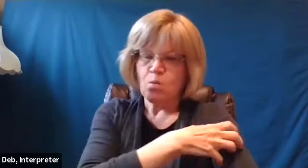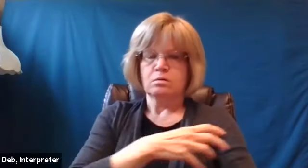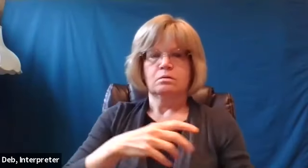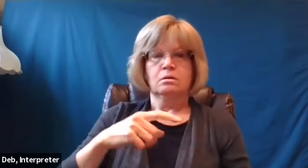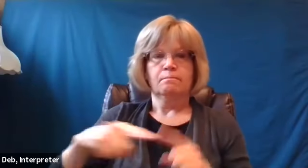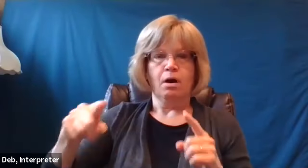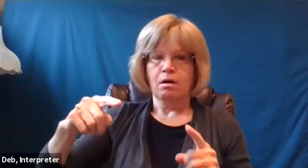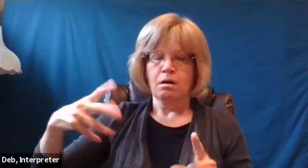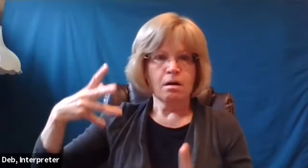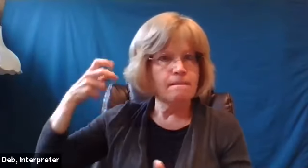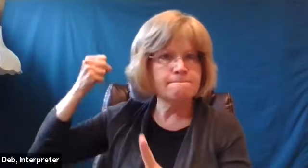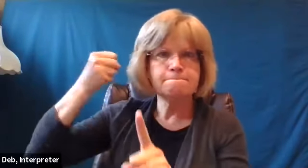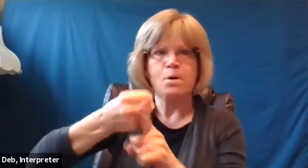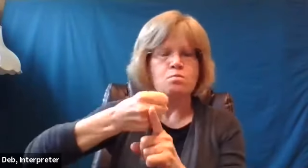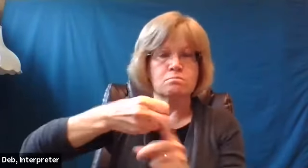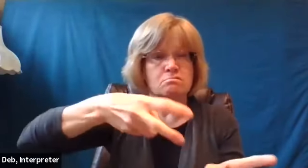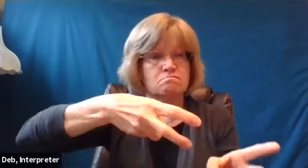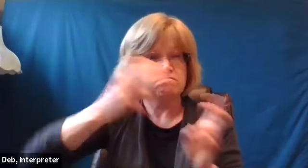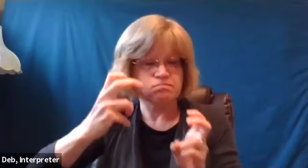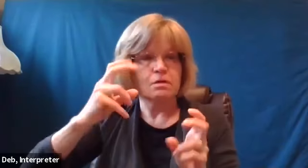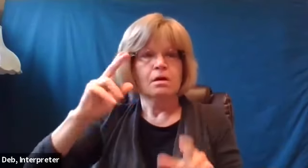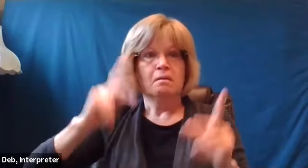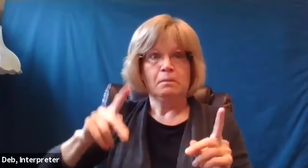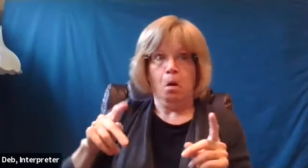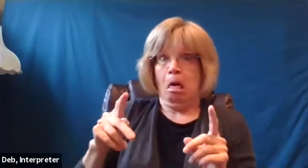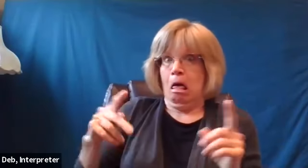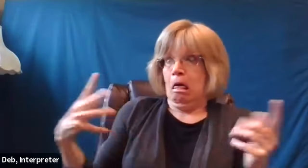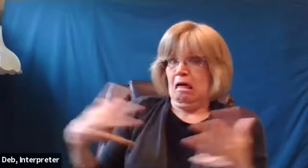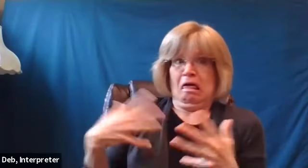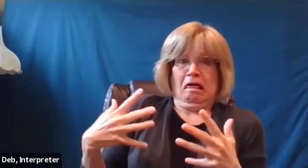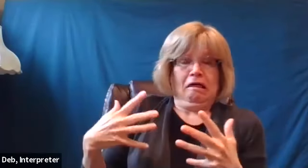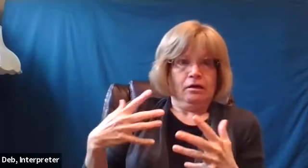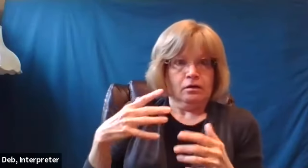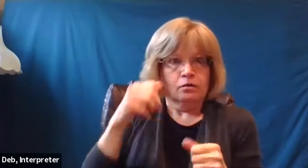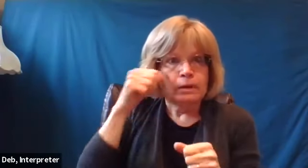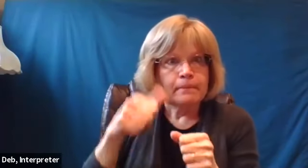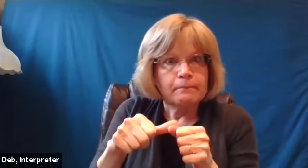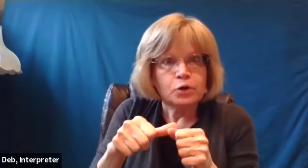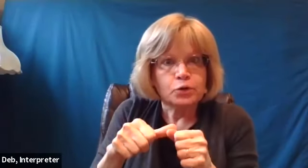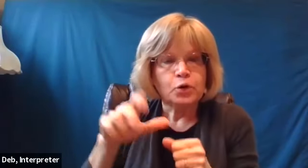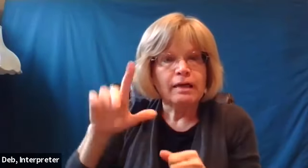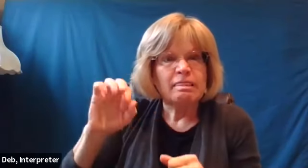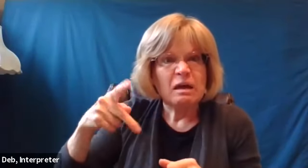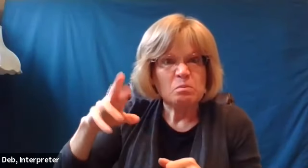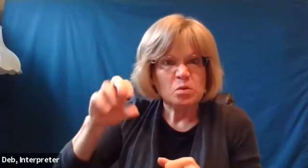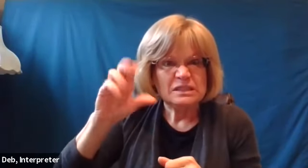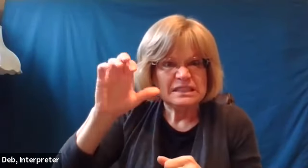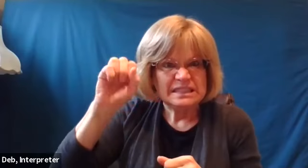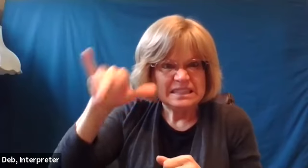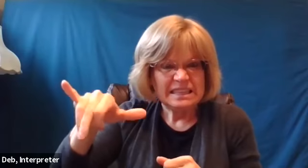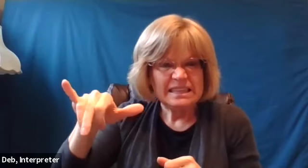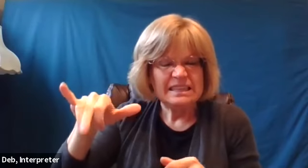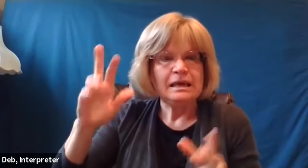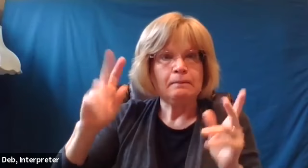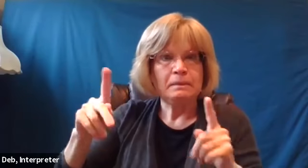down. He finds that he has the most dreaded and feared skin disease, leprosy. Remember how people treated lepers of the time? People would